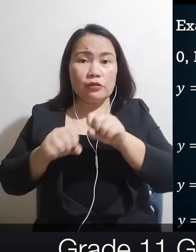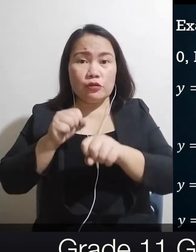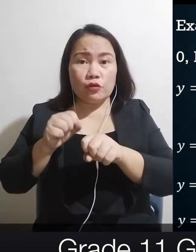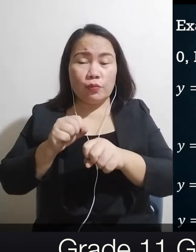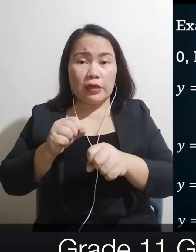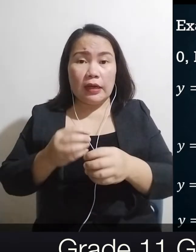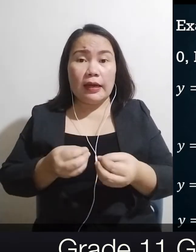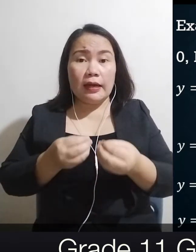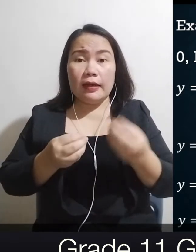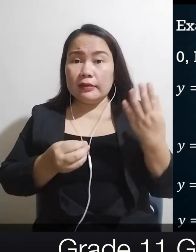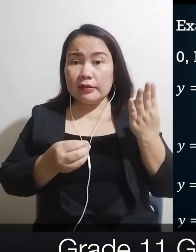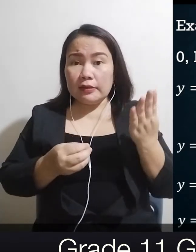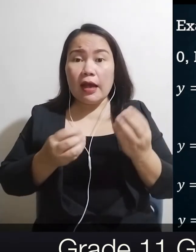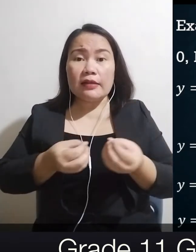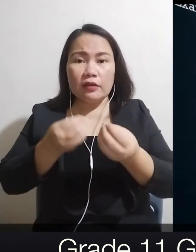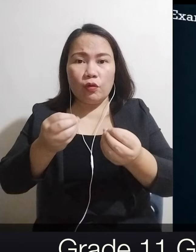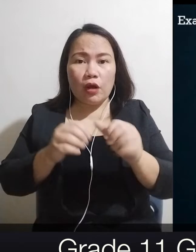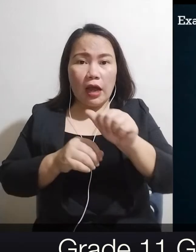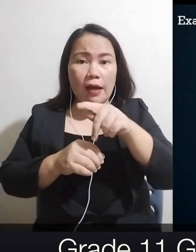scientific calculator.